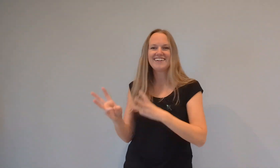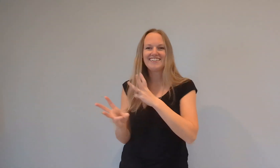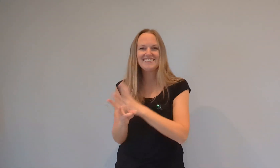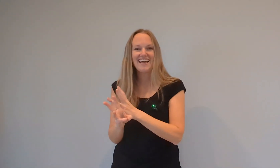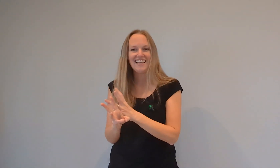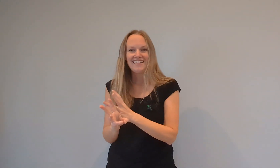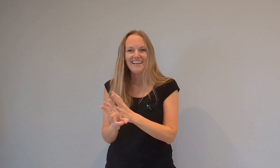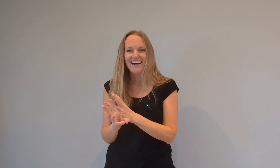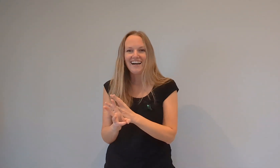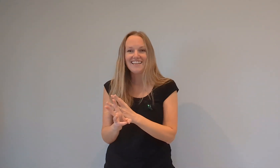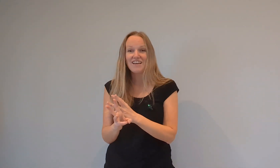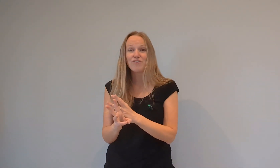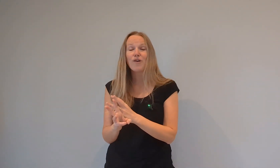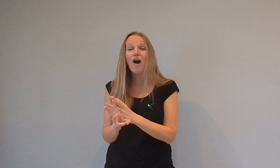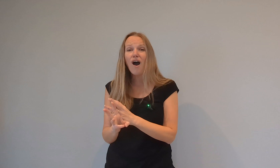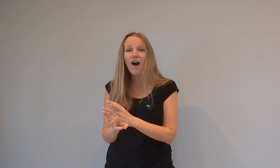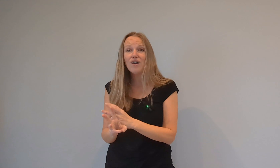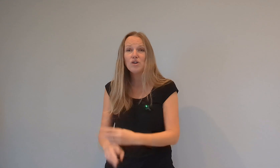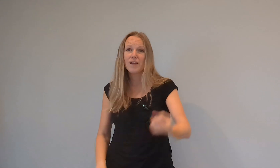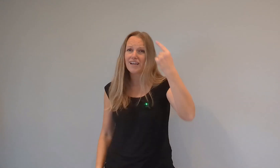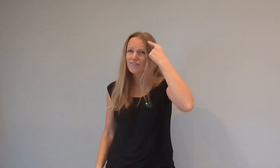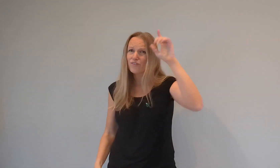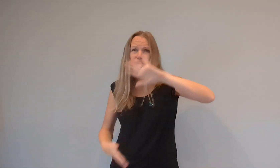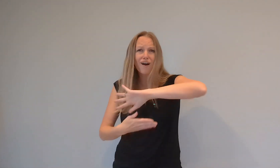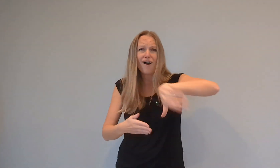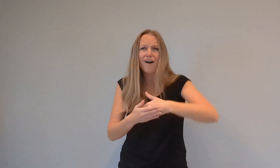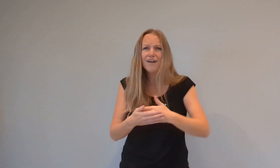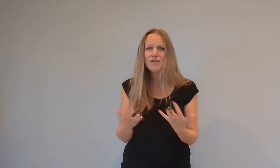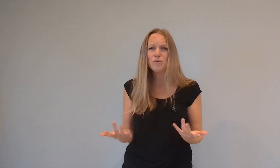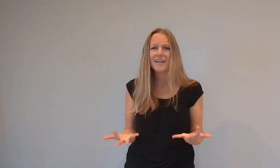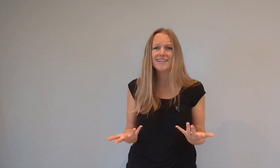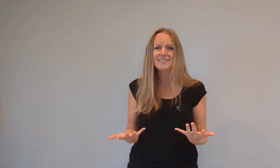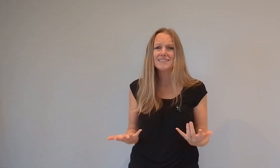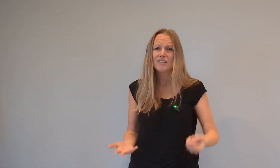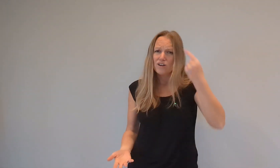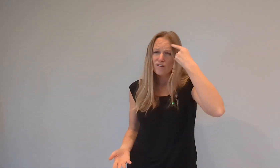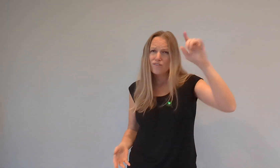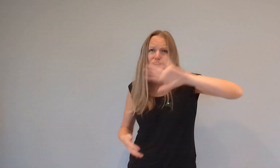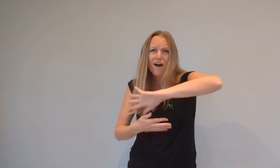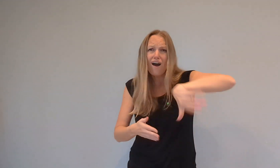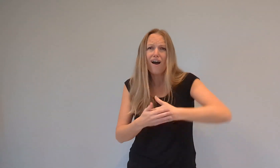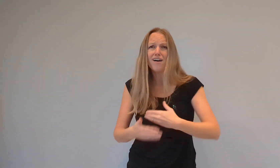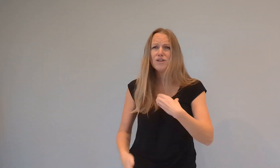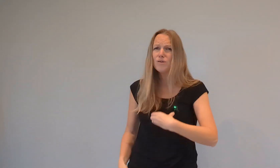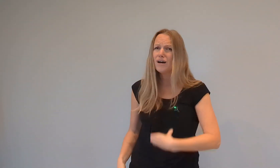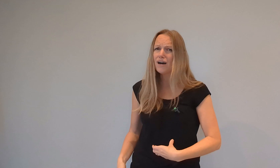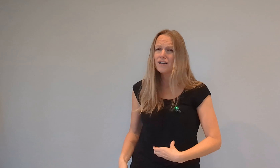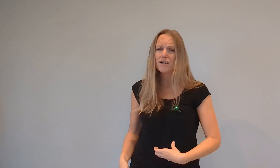world. And then for all who wait, for all who wait, for all who